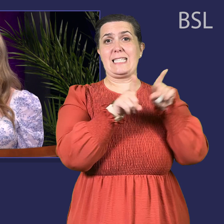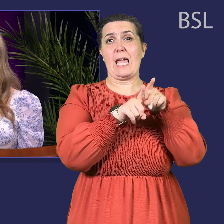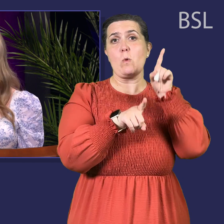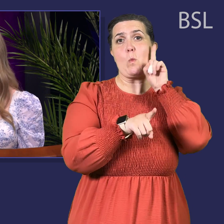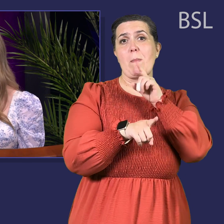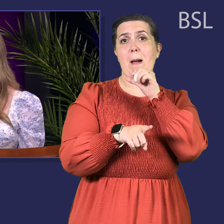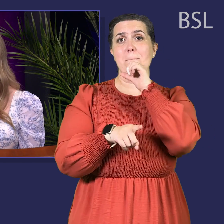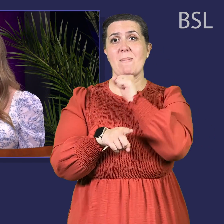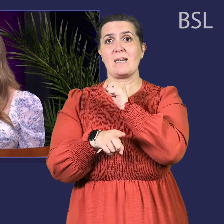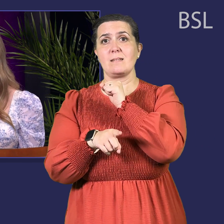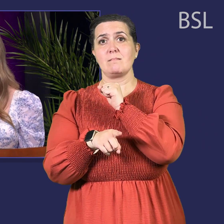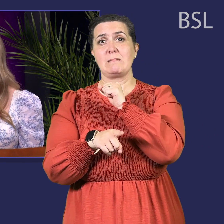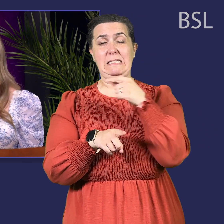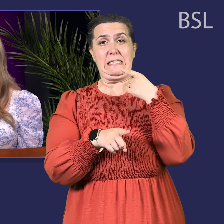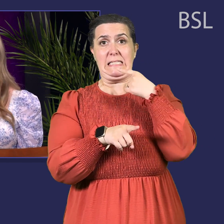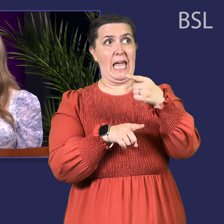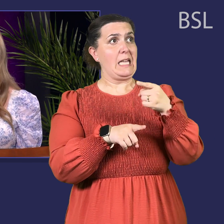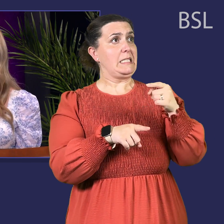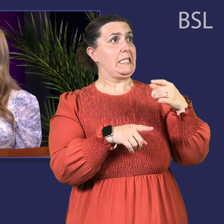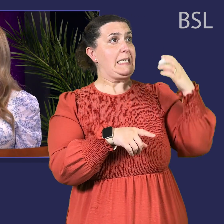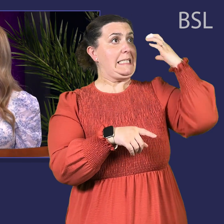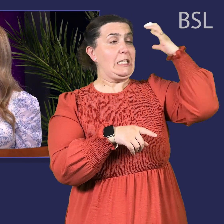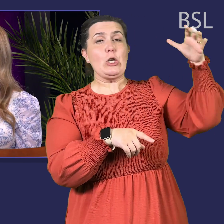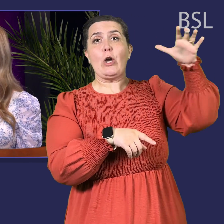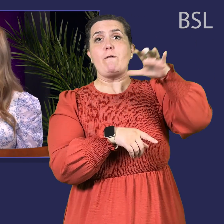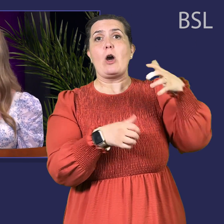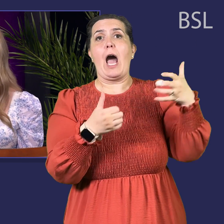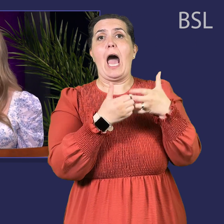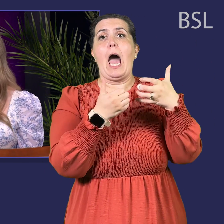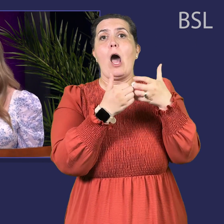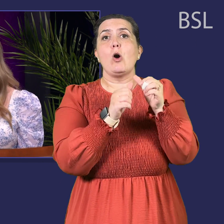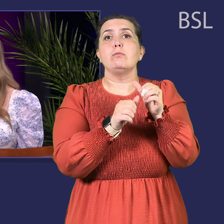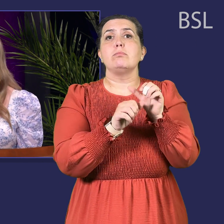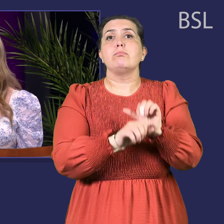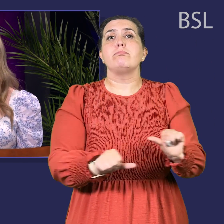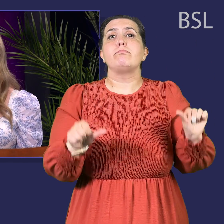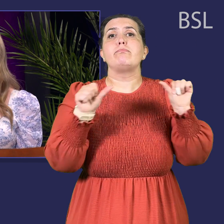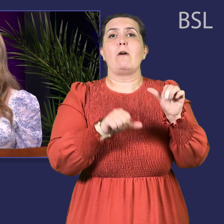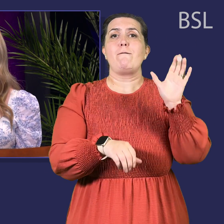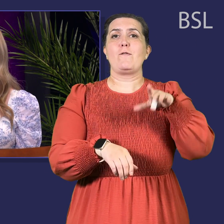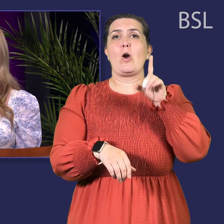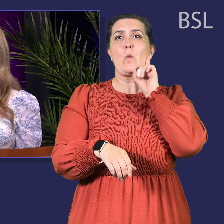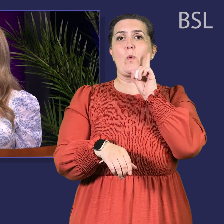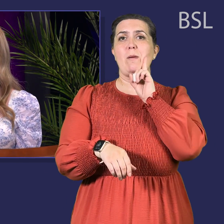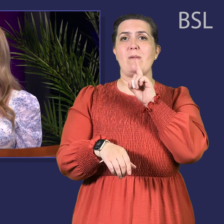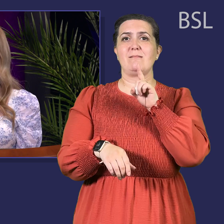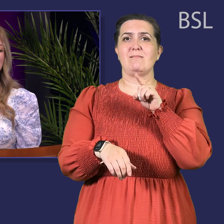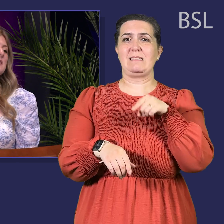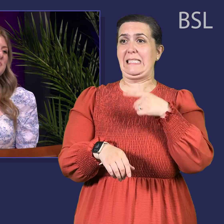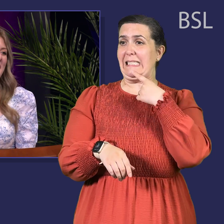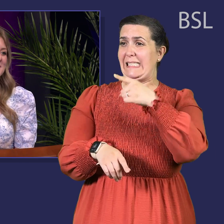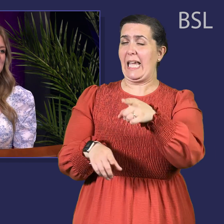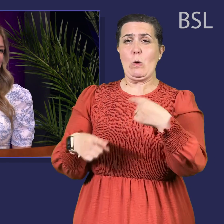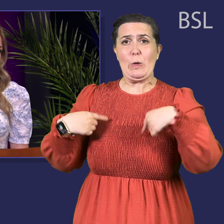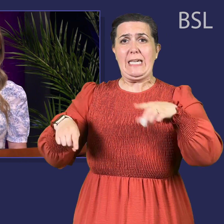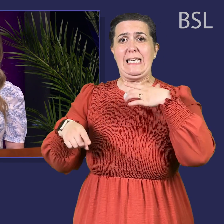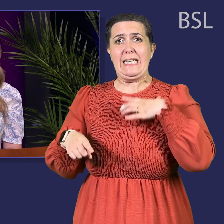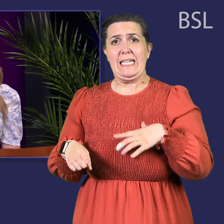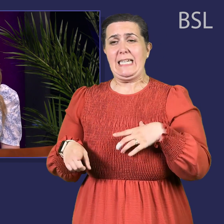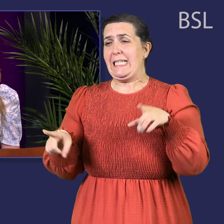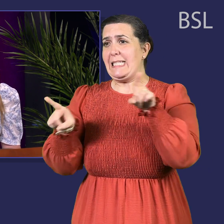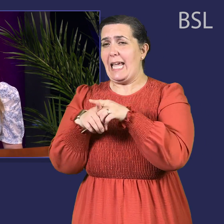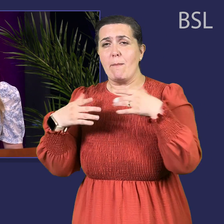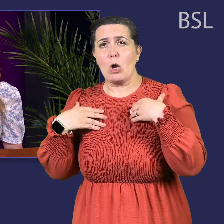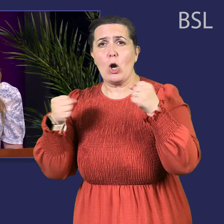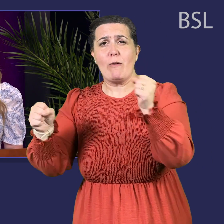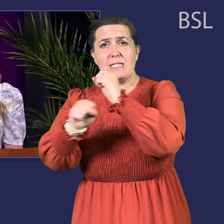to women as they are to men. He has taught that the kingdom of God is not and cannot be complete without women. He is proud to exclaim that we